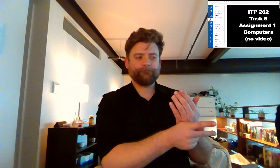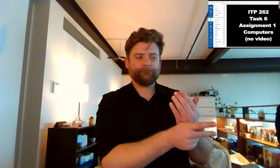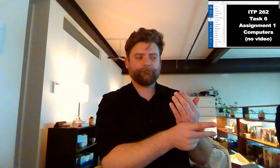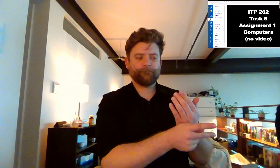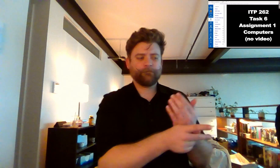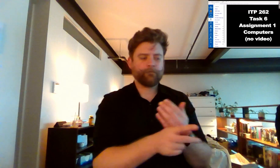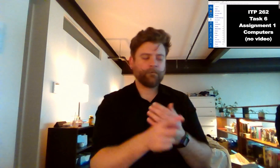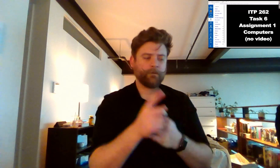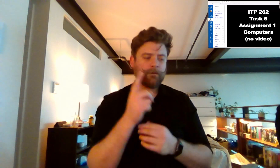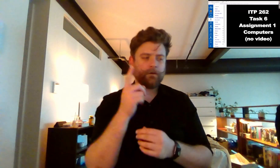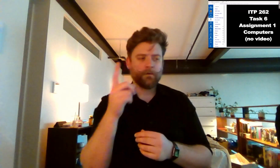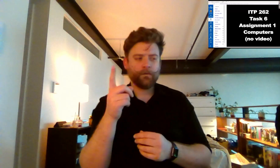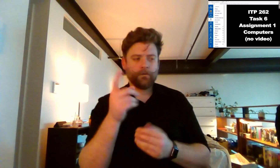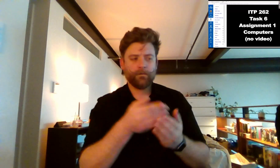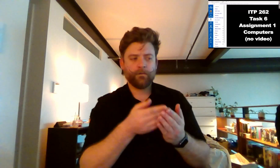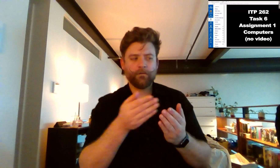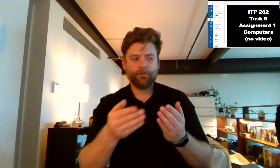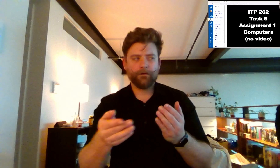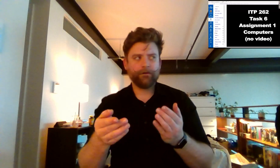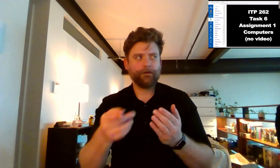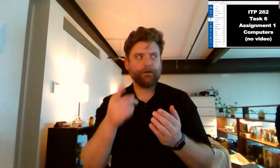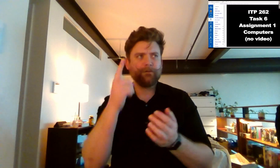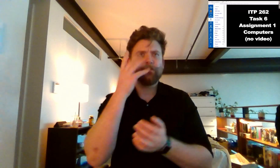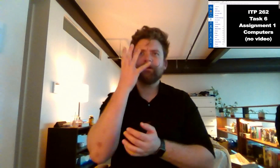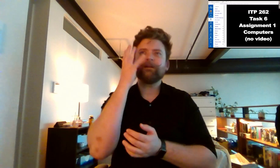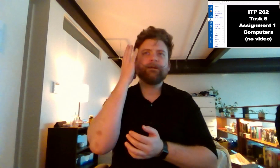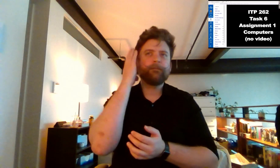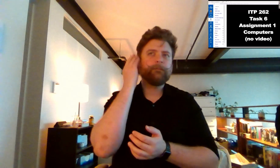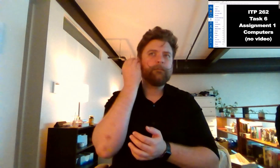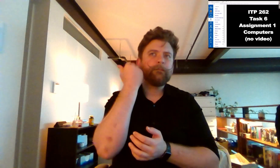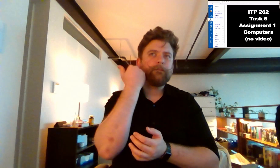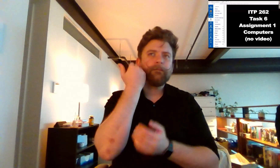There's one little embarrassing thing in there.